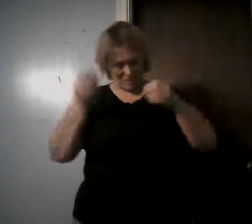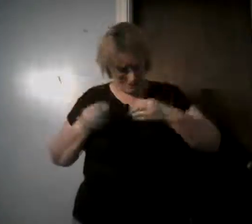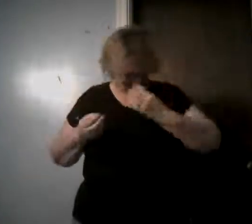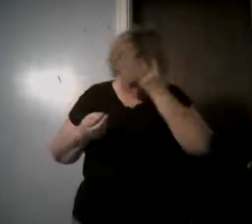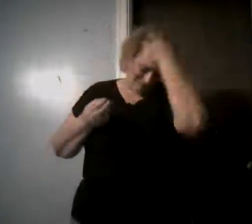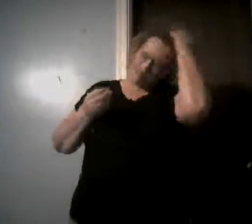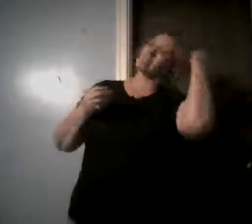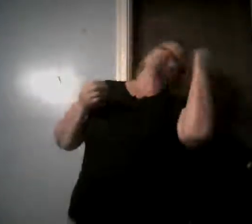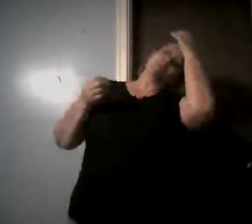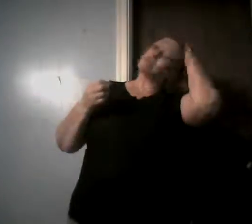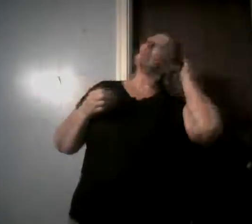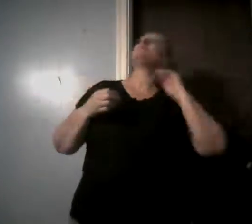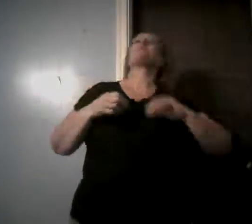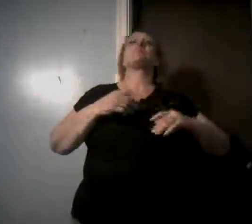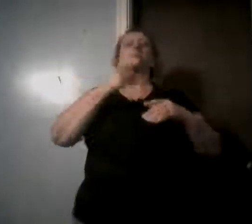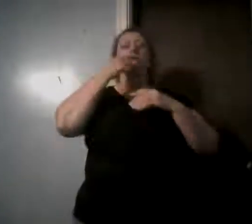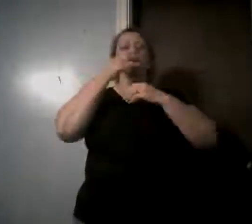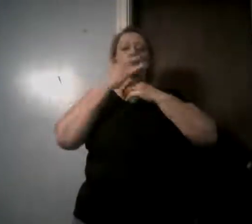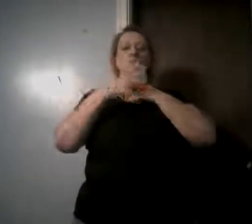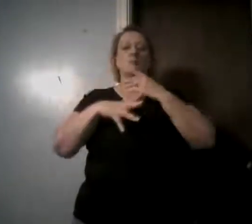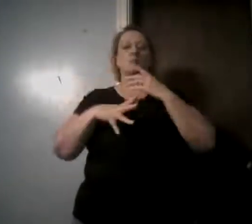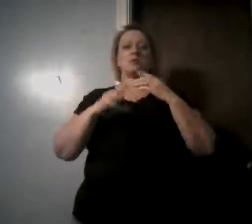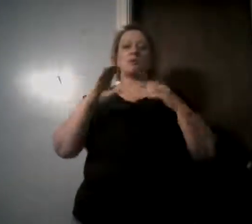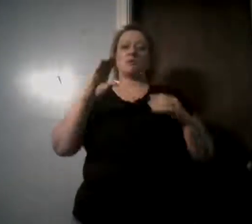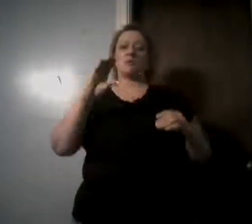Blood clots are healthy and life-saving when they stop bleeding.